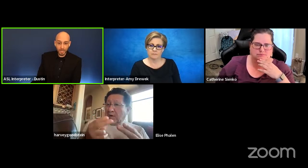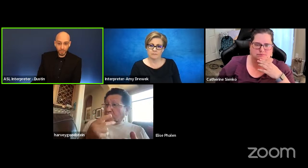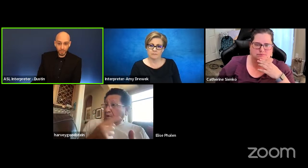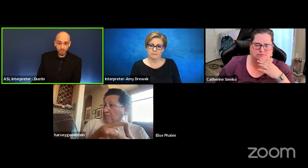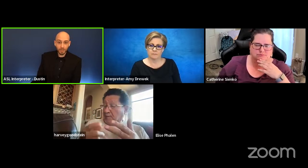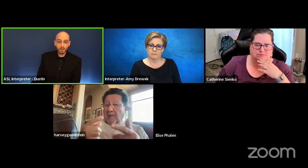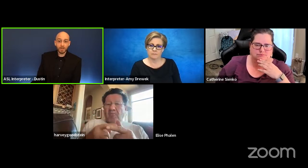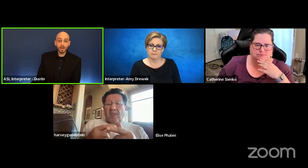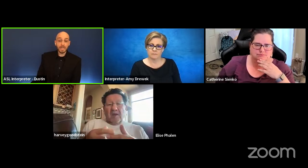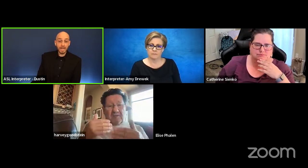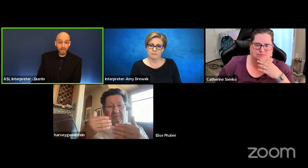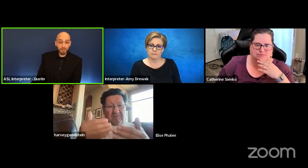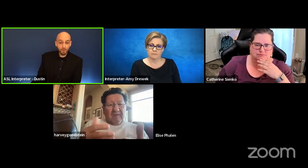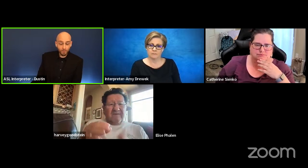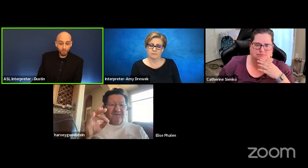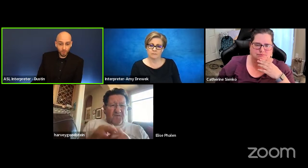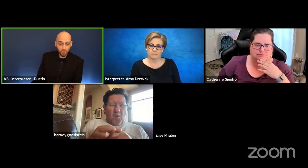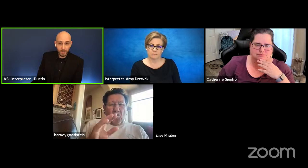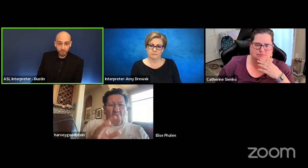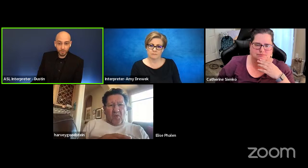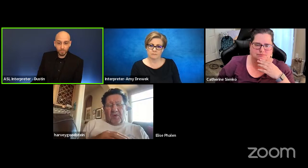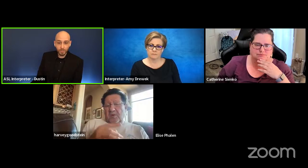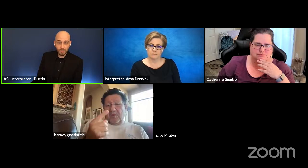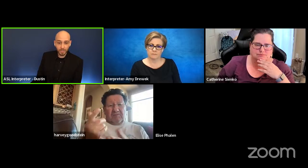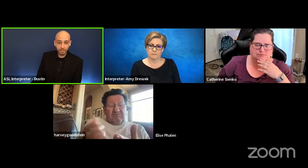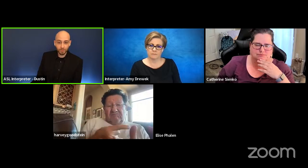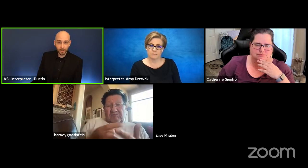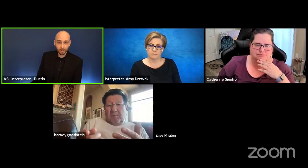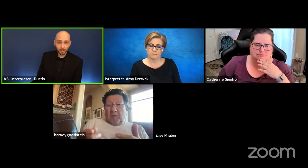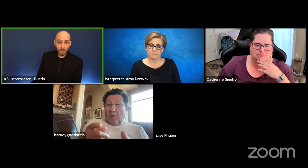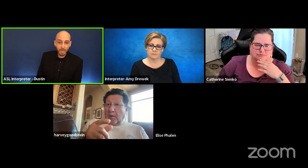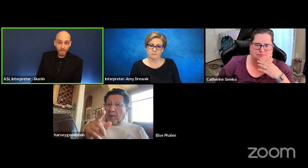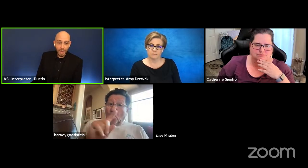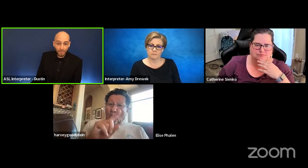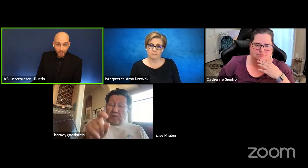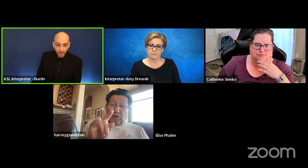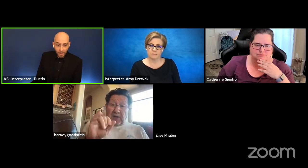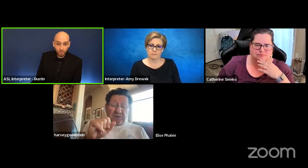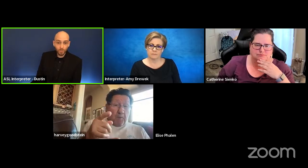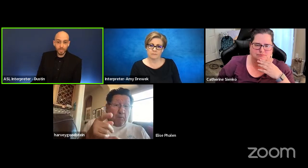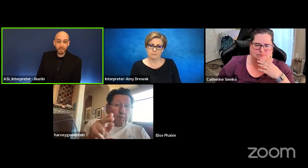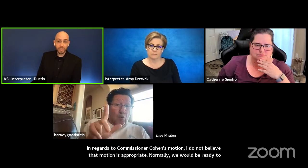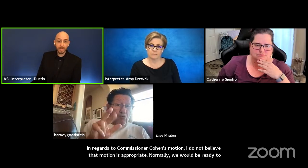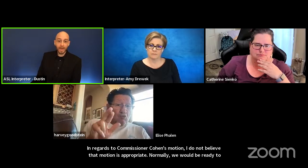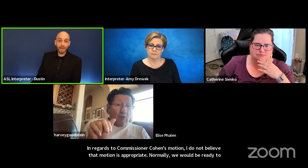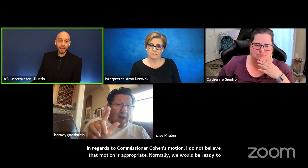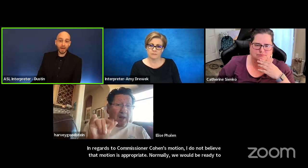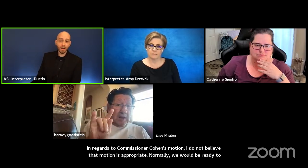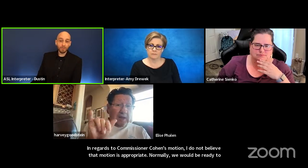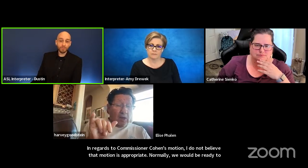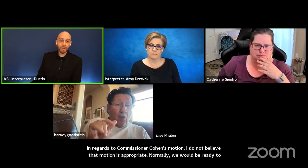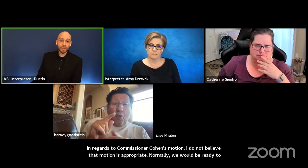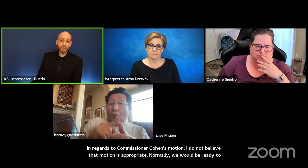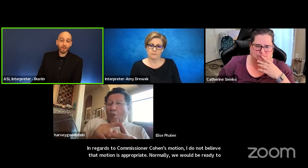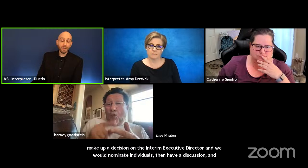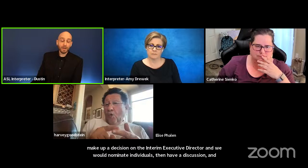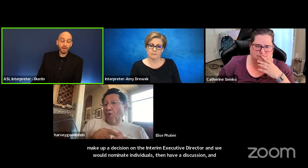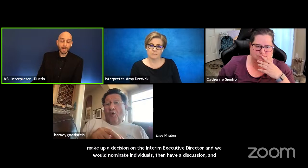a nomination, a name for interim executive director, and then we can